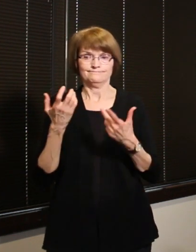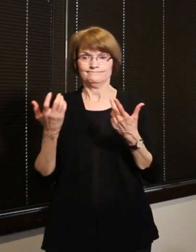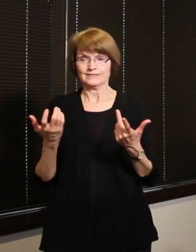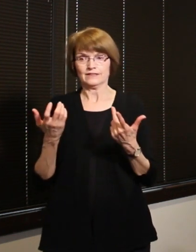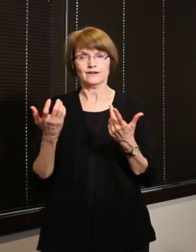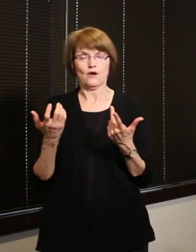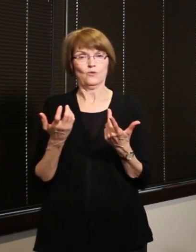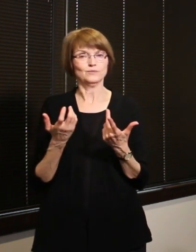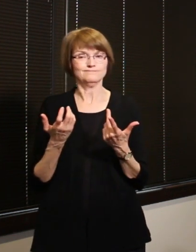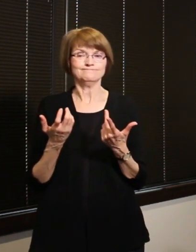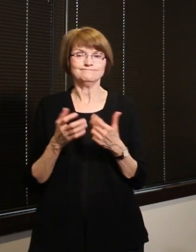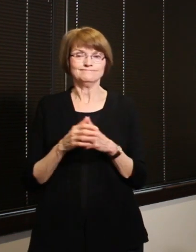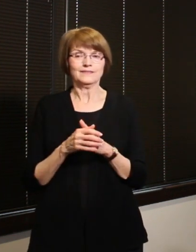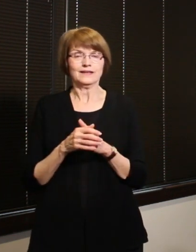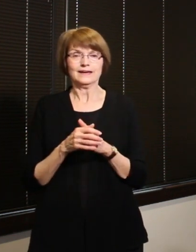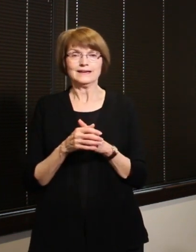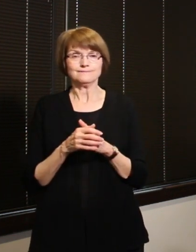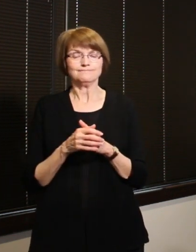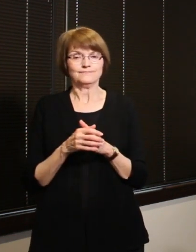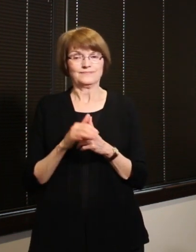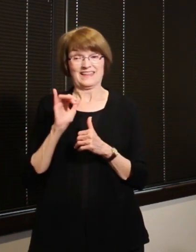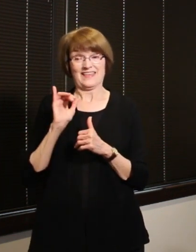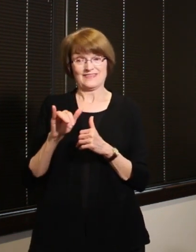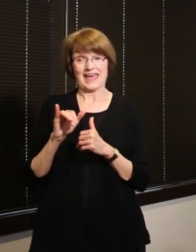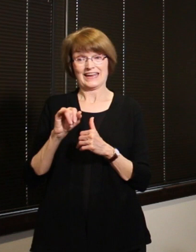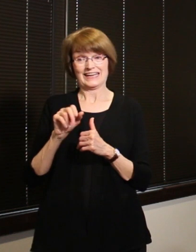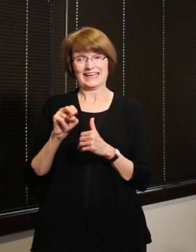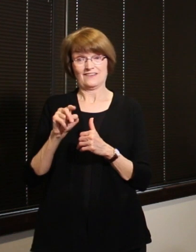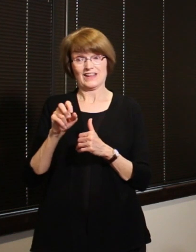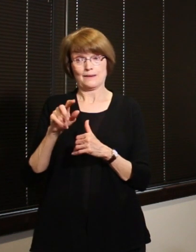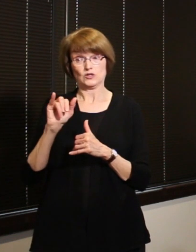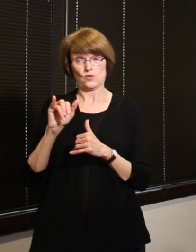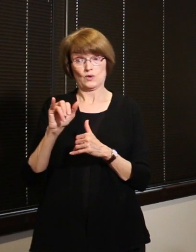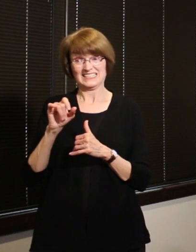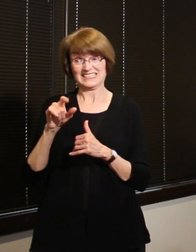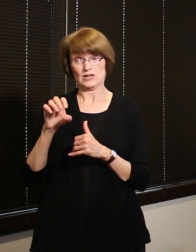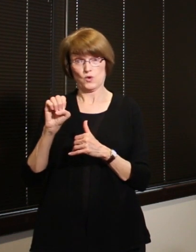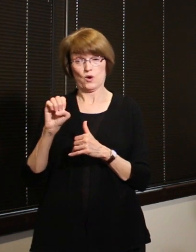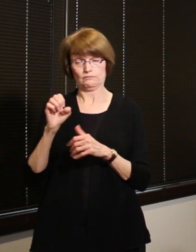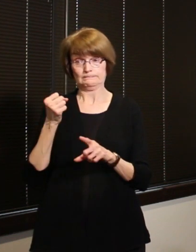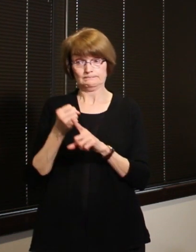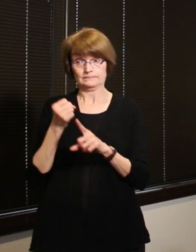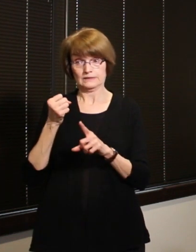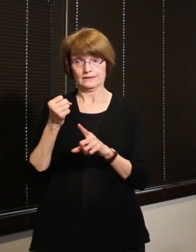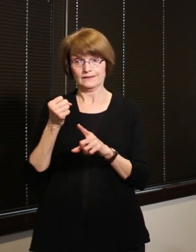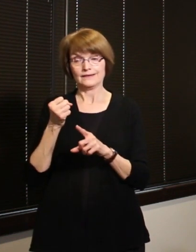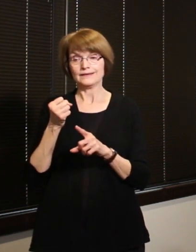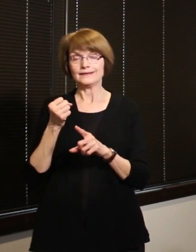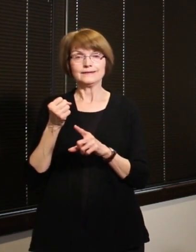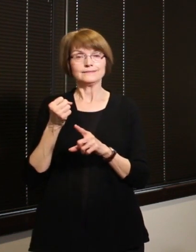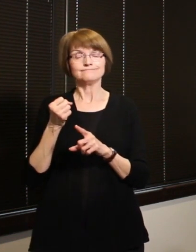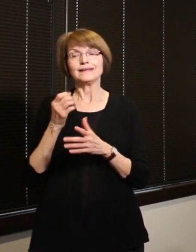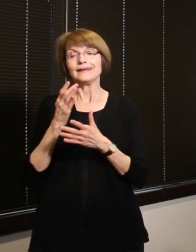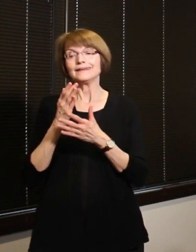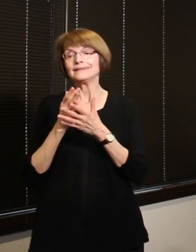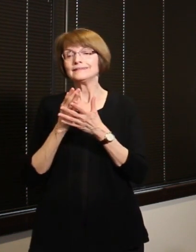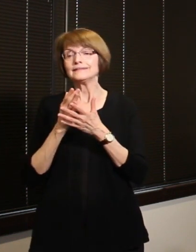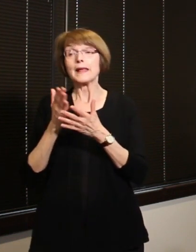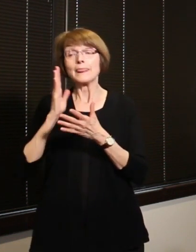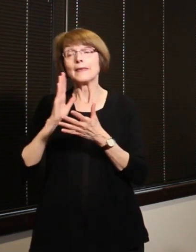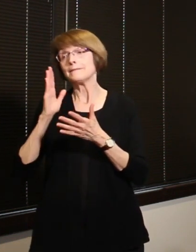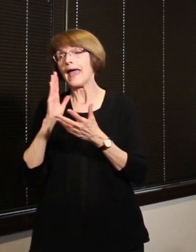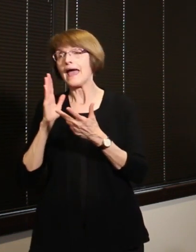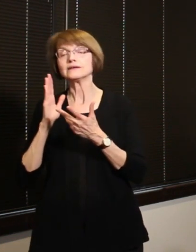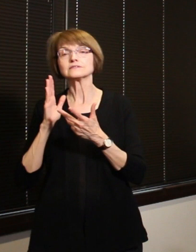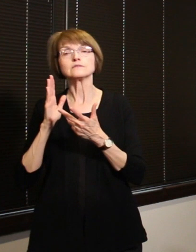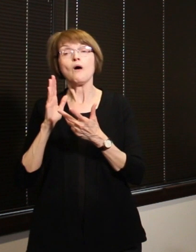normal times. So this type of inflammatory response, some people have linked it to Kawasaki's disease, things like that, can come